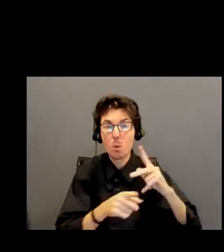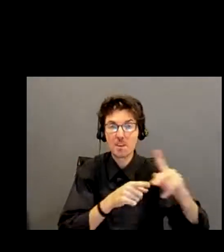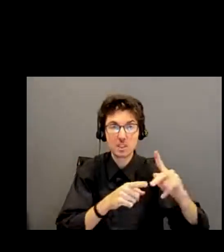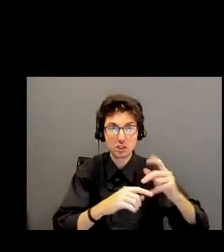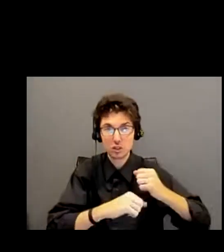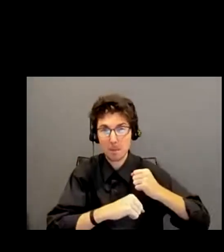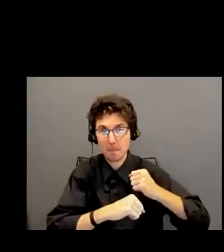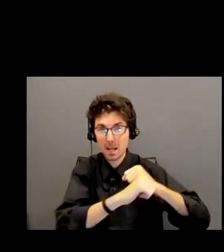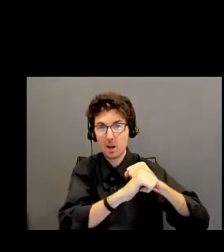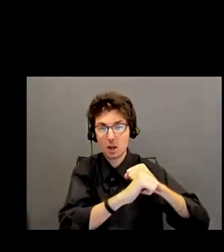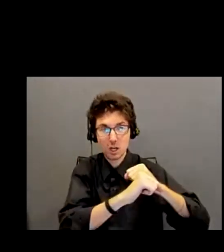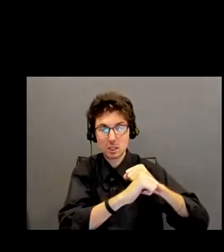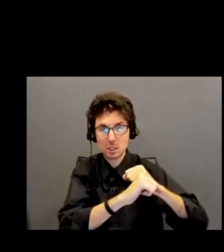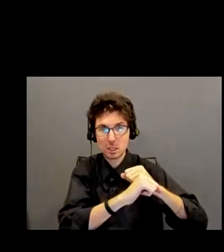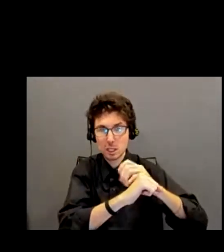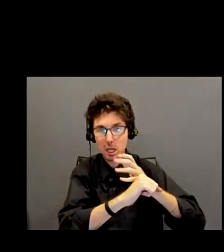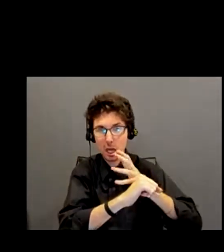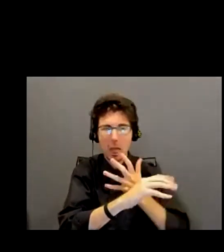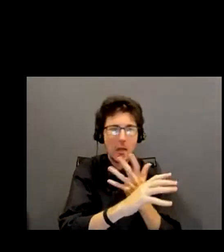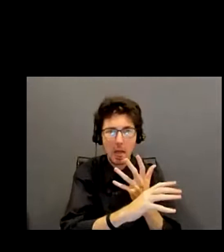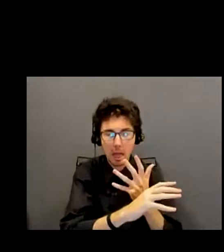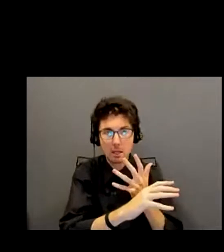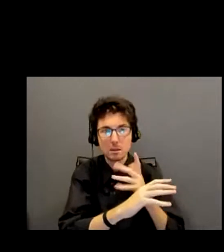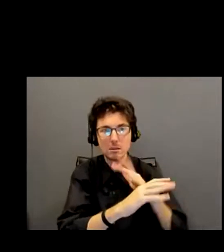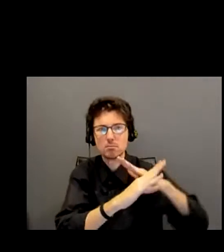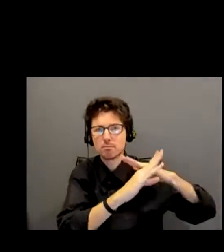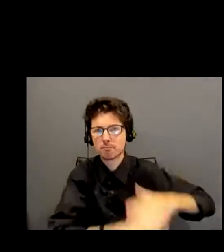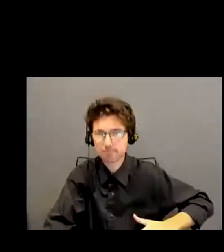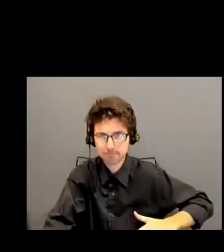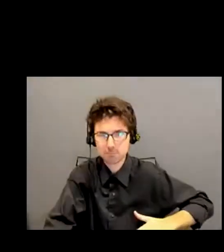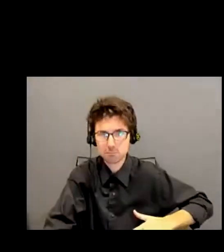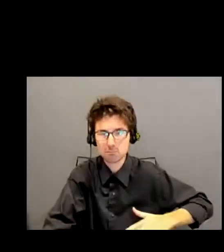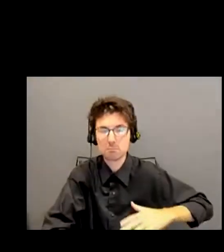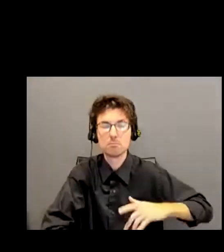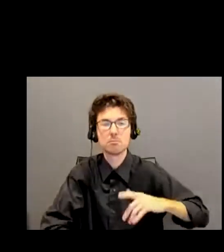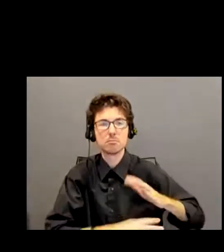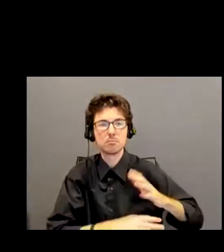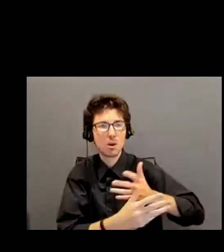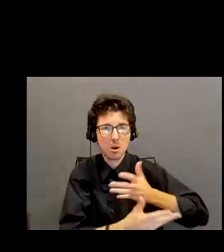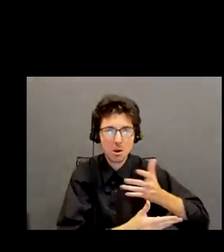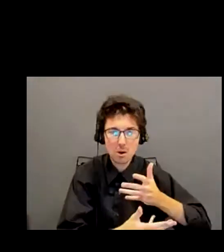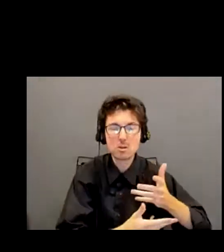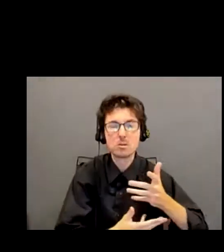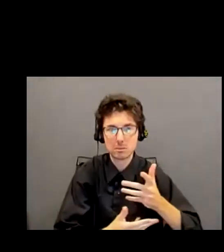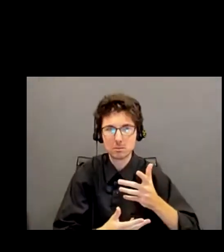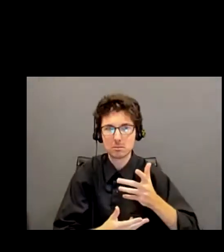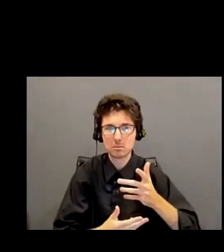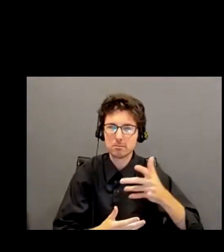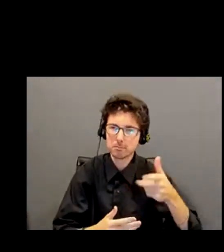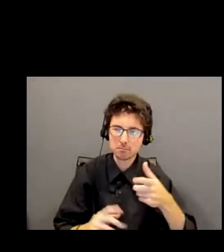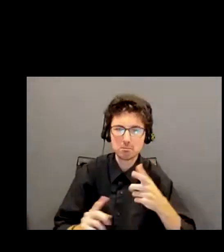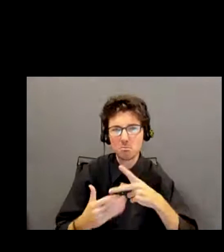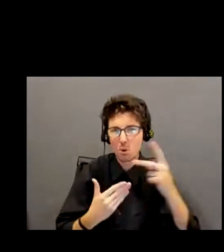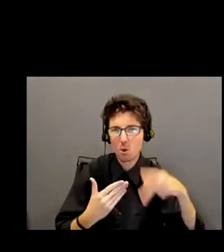prevent them from being employed in schools. Schools which take part in the program are granted